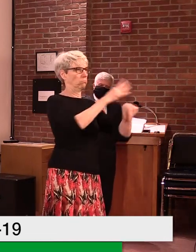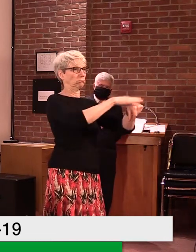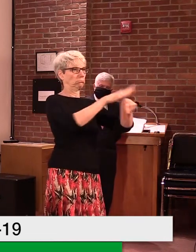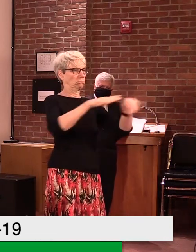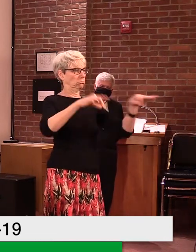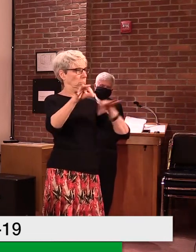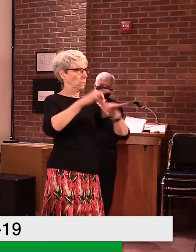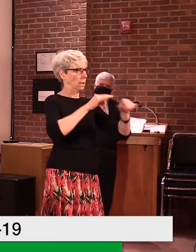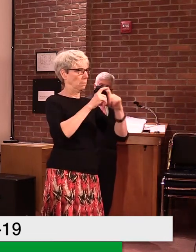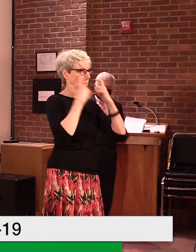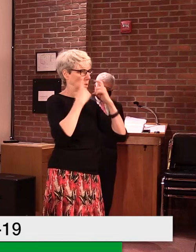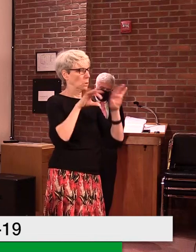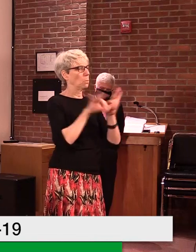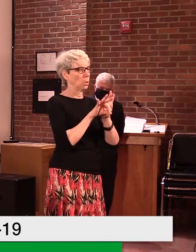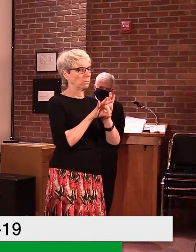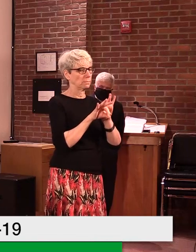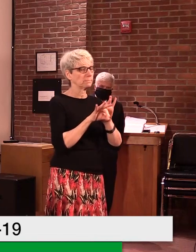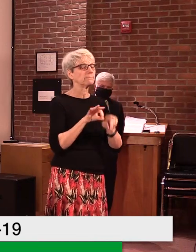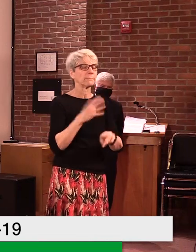Thanks to all of you.